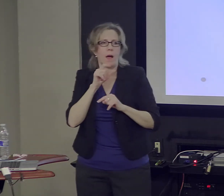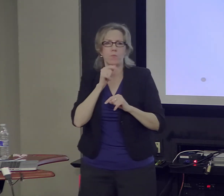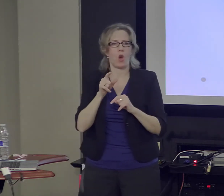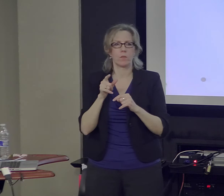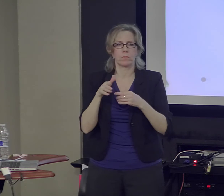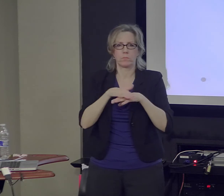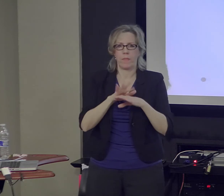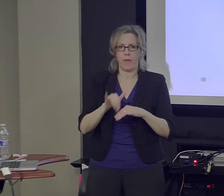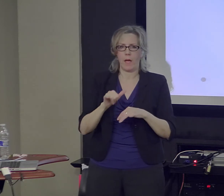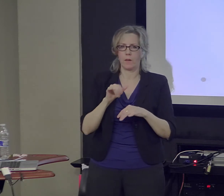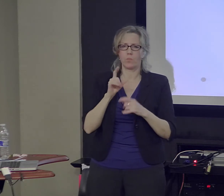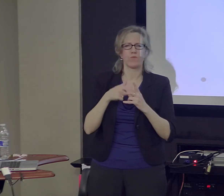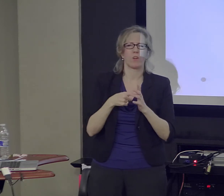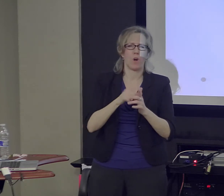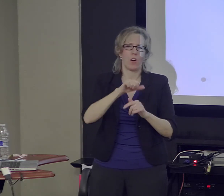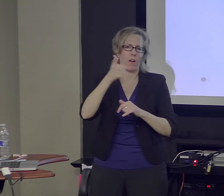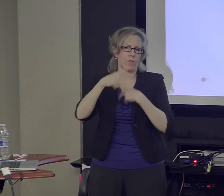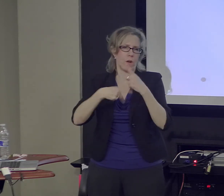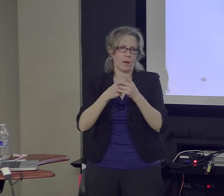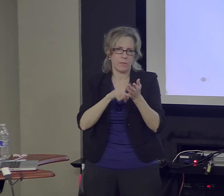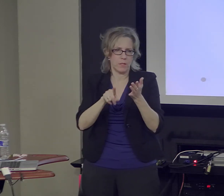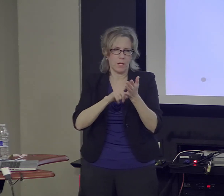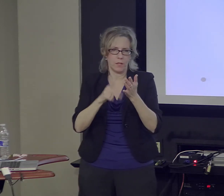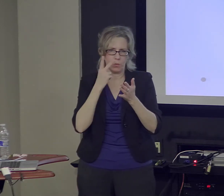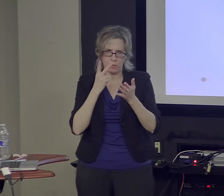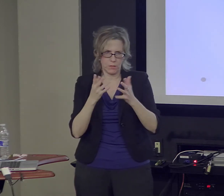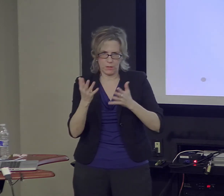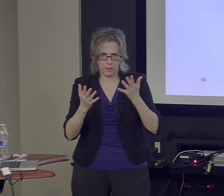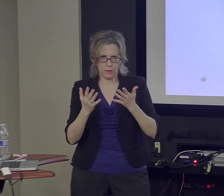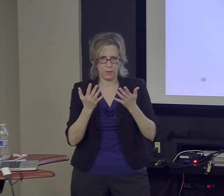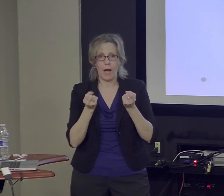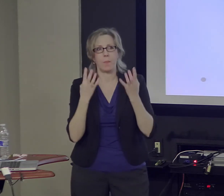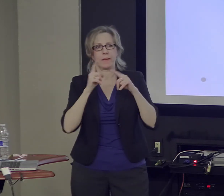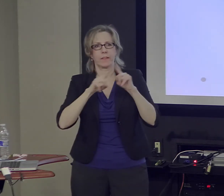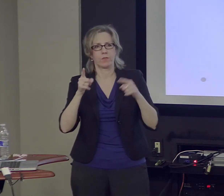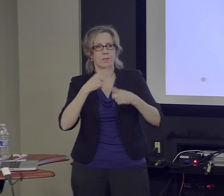Maybe there's signs that are shared in other languages,